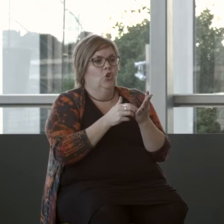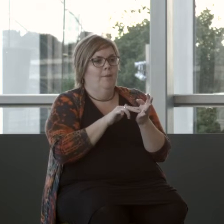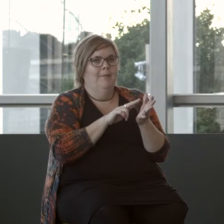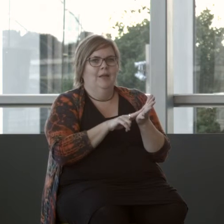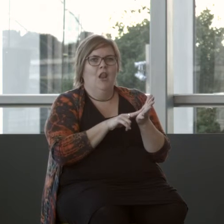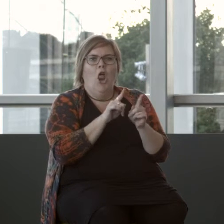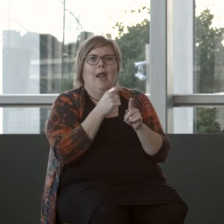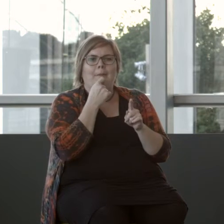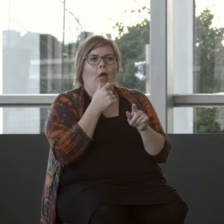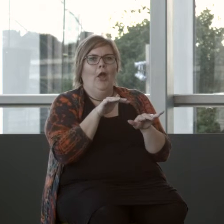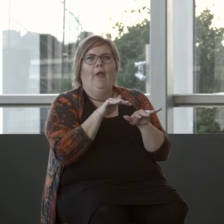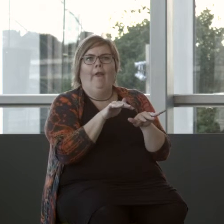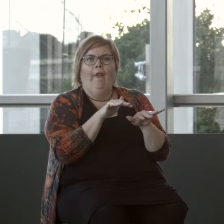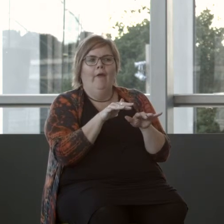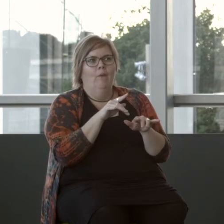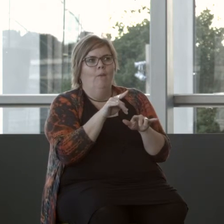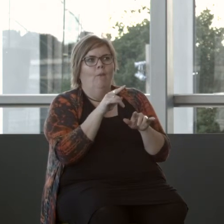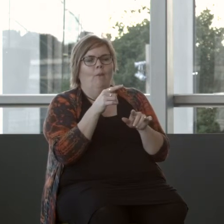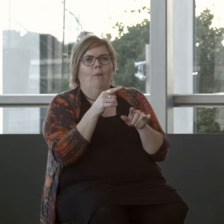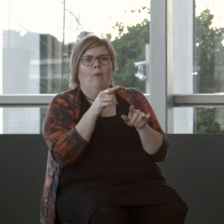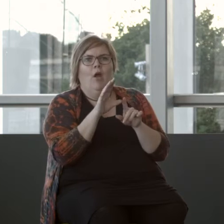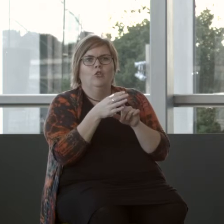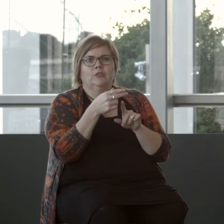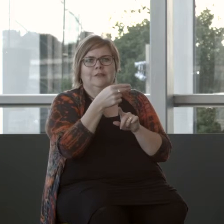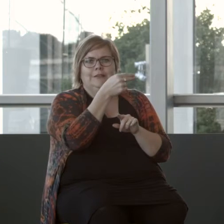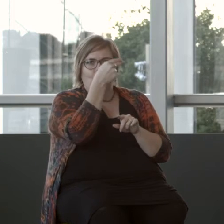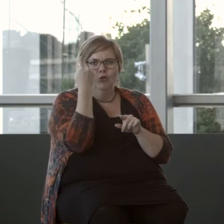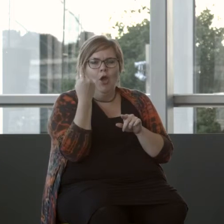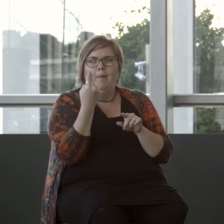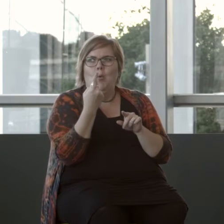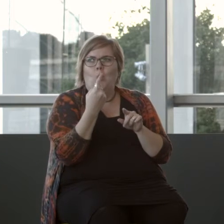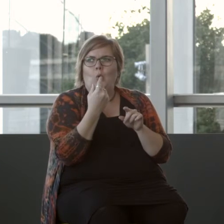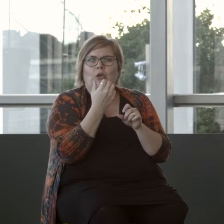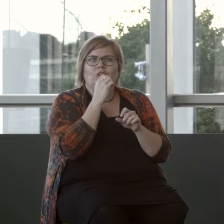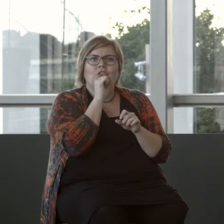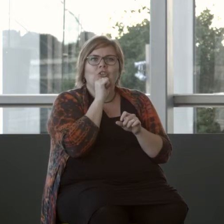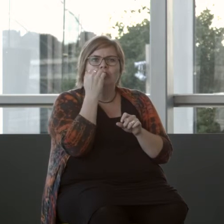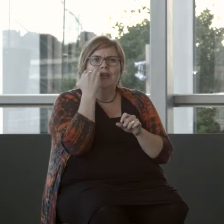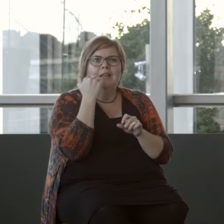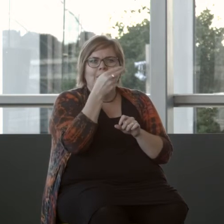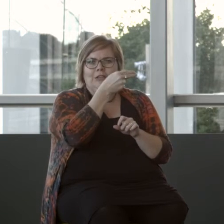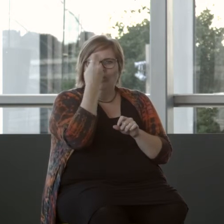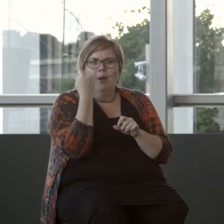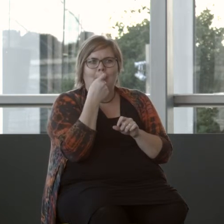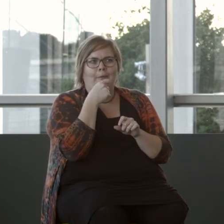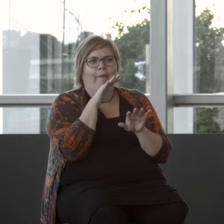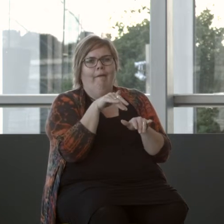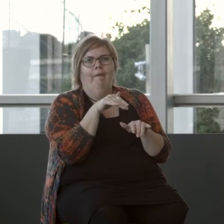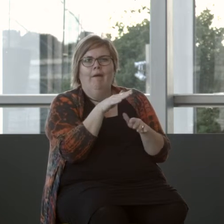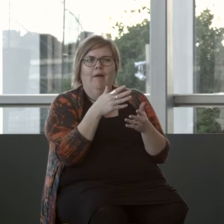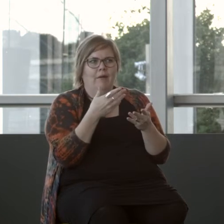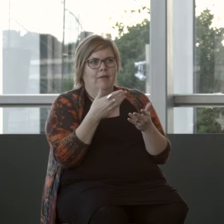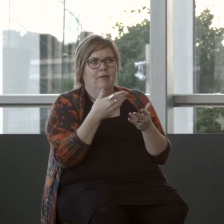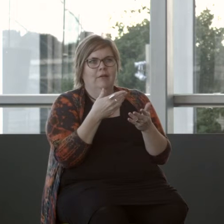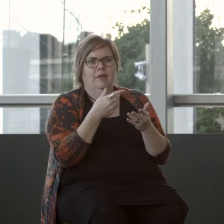mock representation, cultural stereotypes, gender stereotype. There is an element of appropriation, but at the same time of